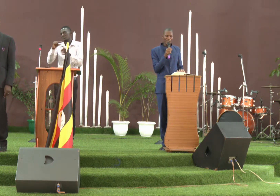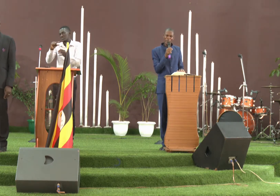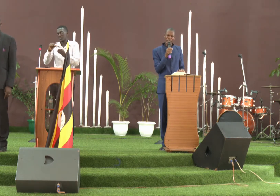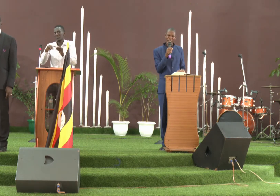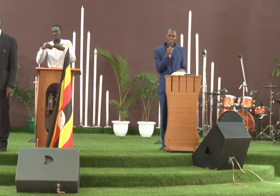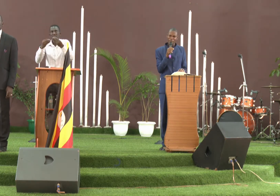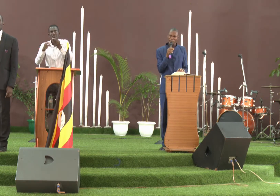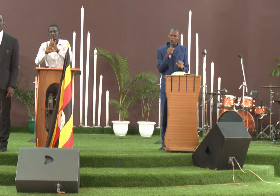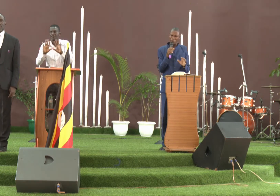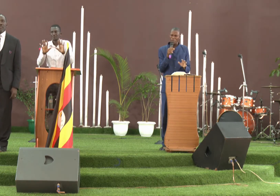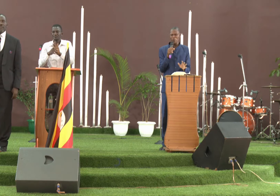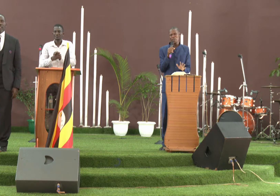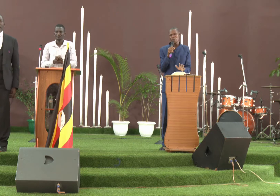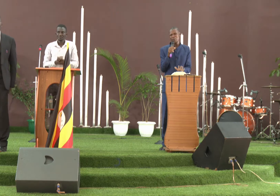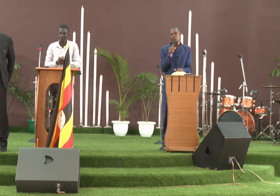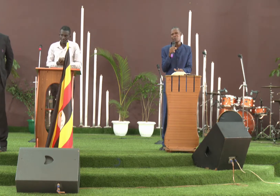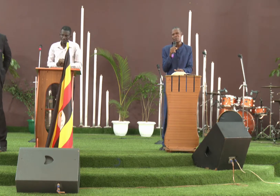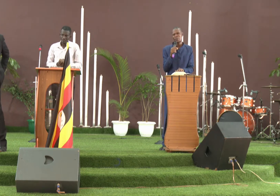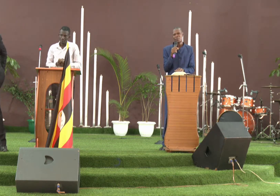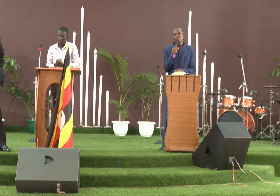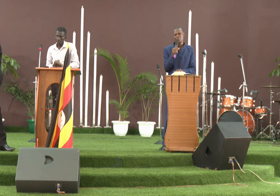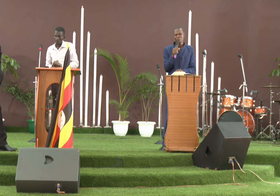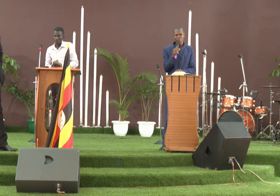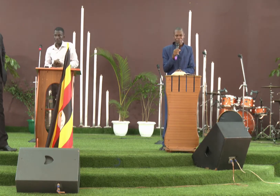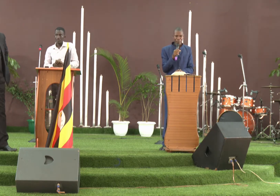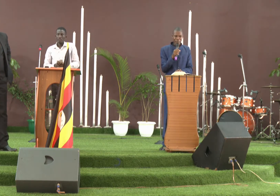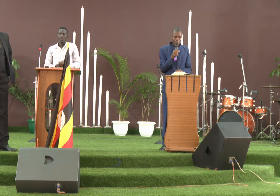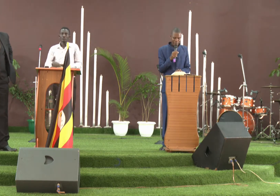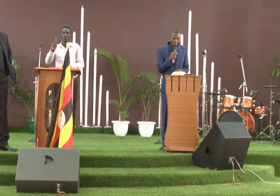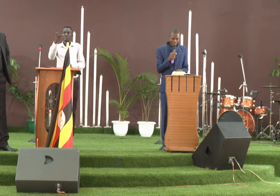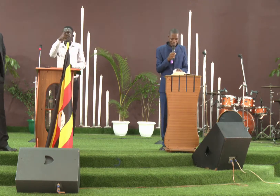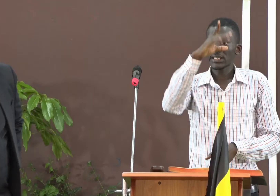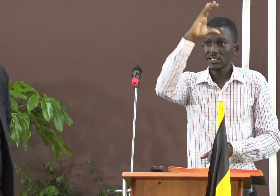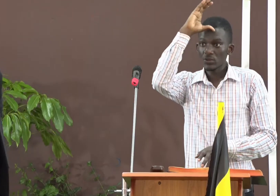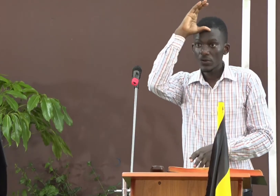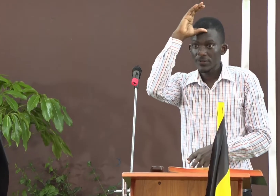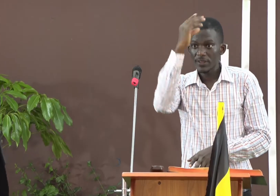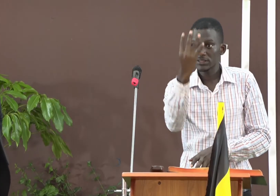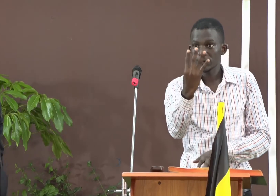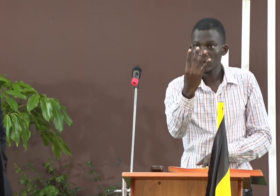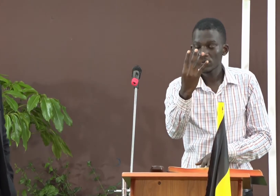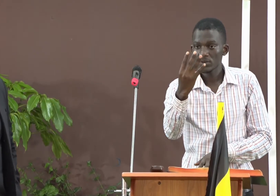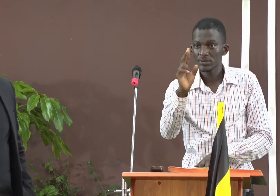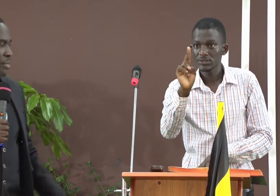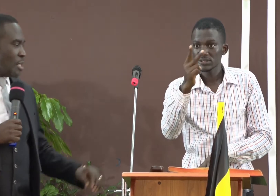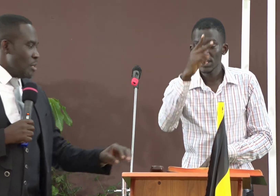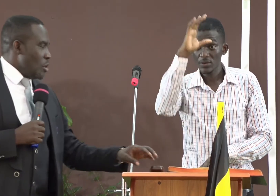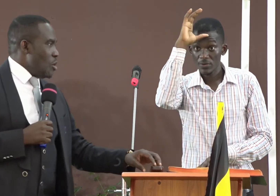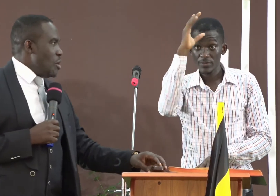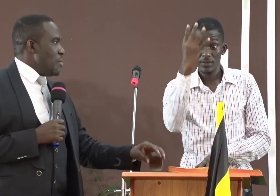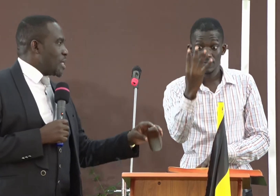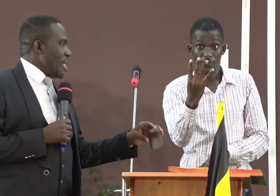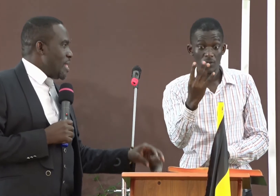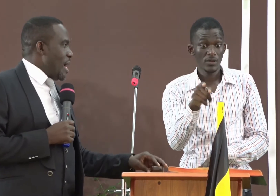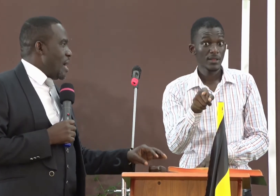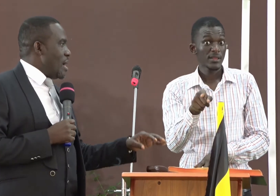Let me just give you a few and I will leave you. Second Corinthians 4.